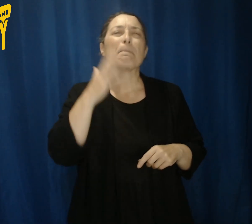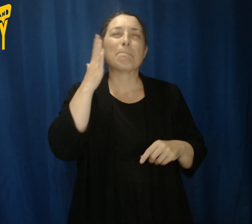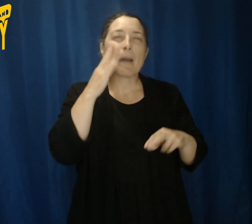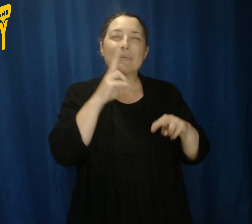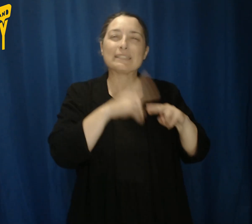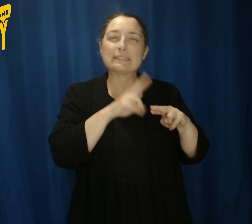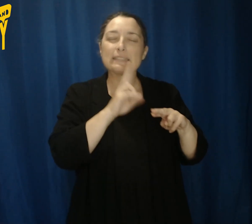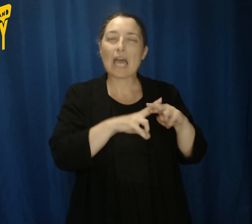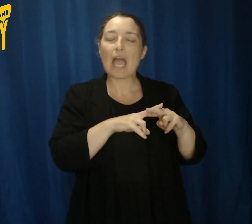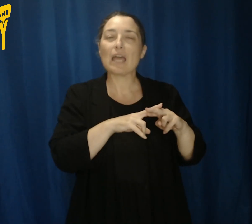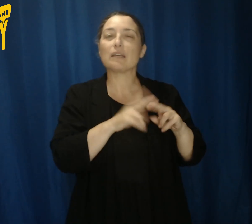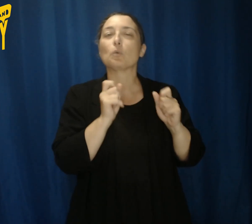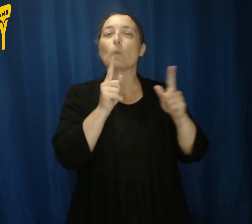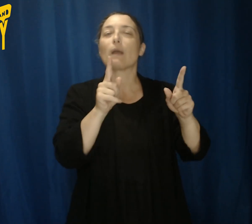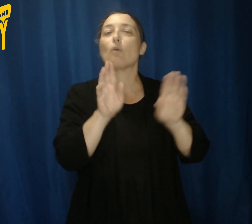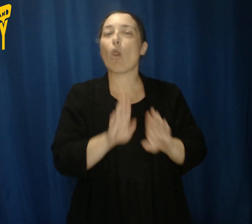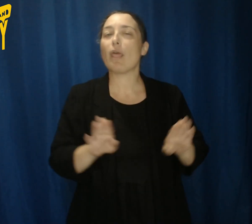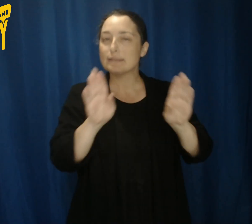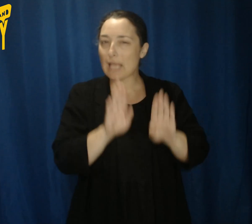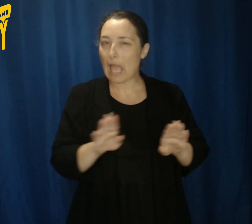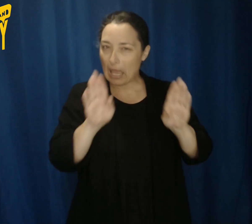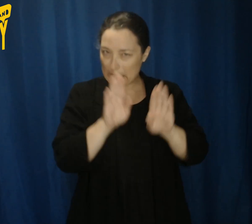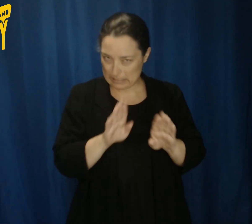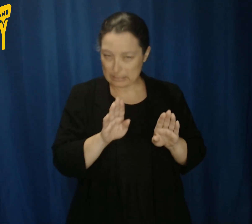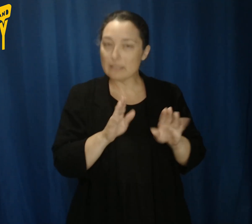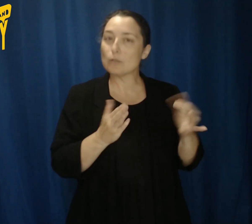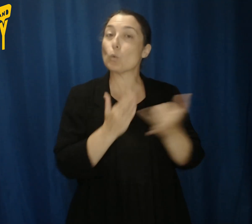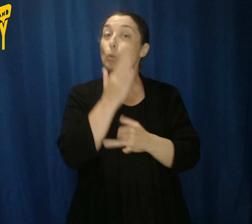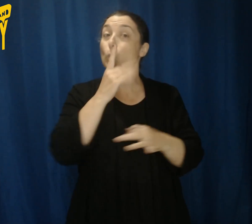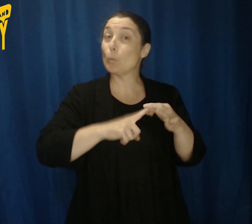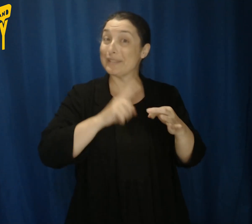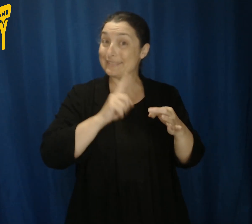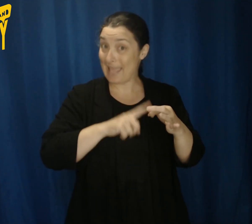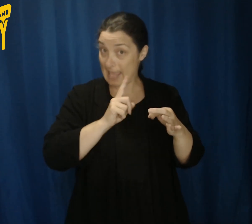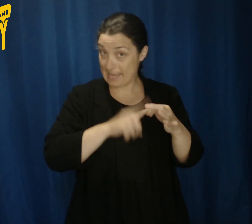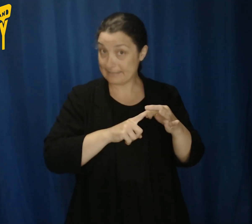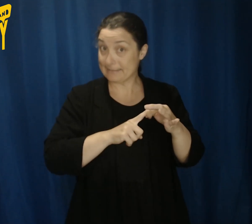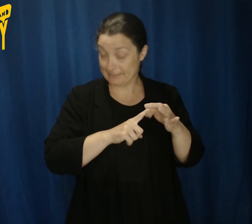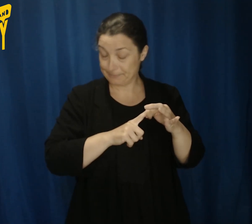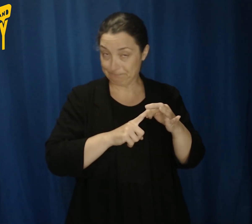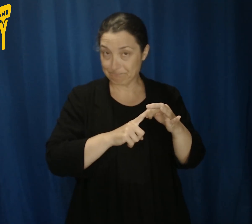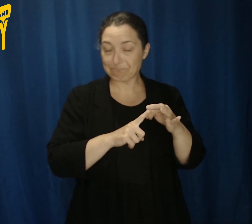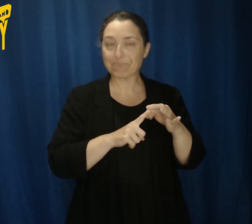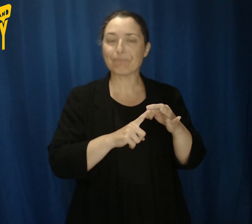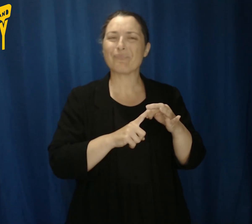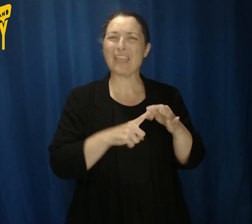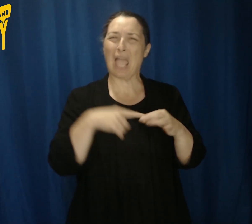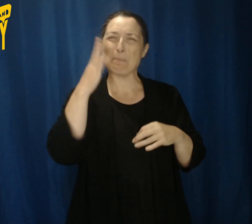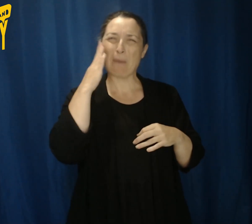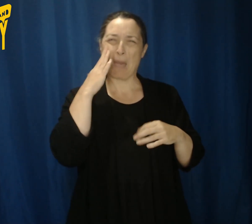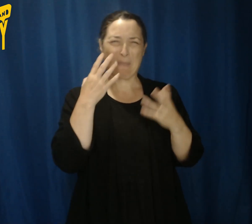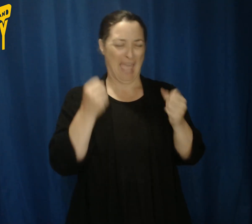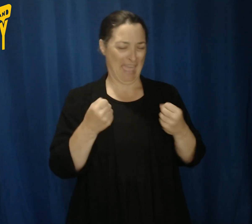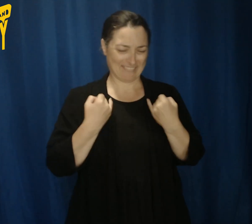little holiday up through Queensland, and mum felt really sick and just kept puking and crapping